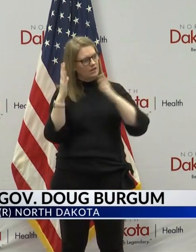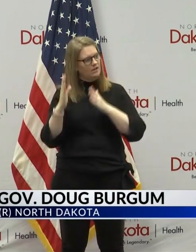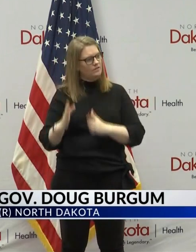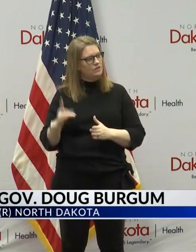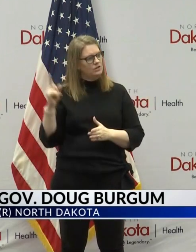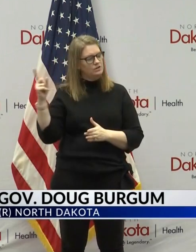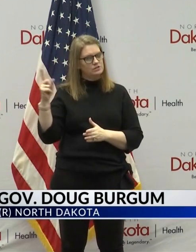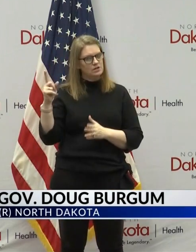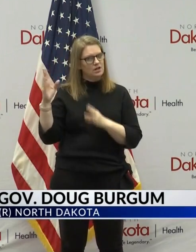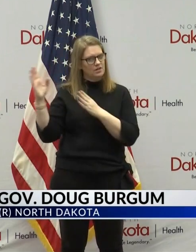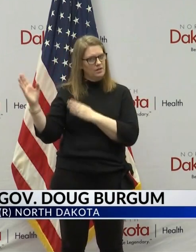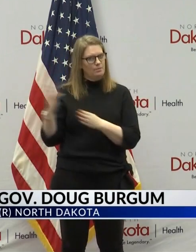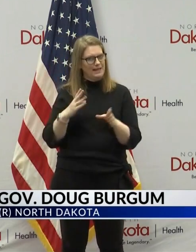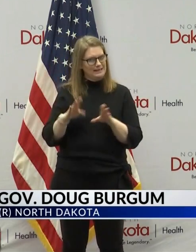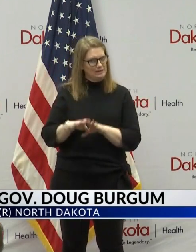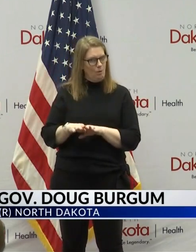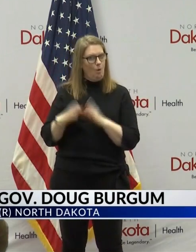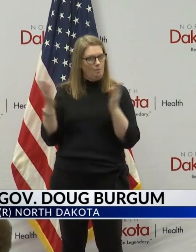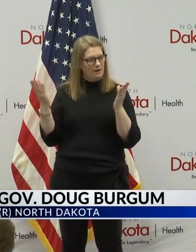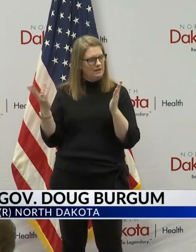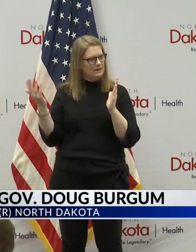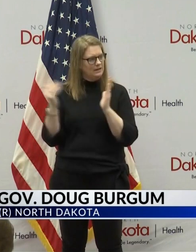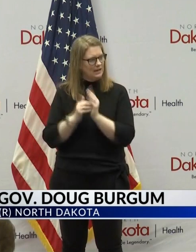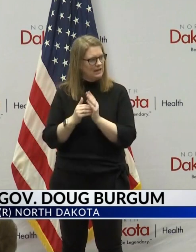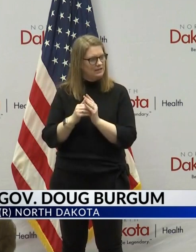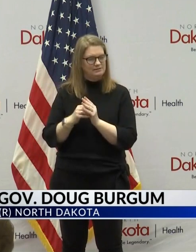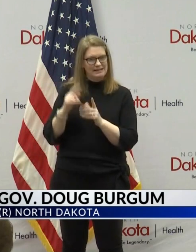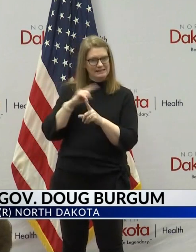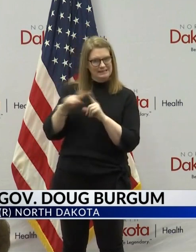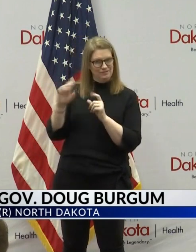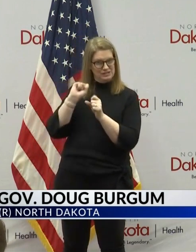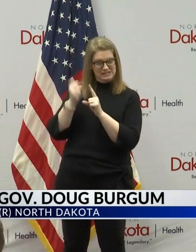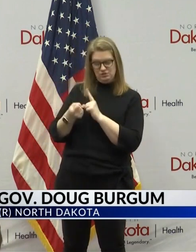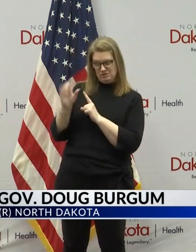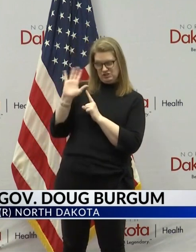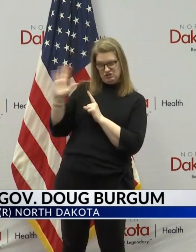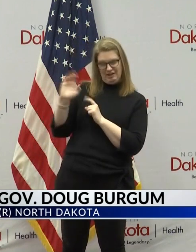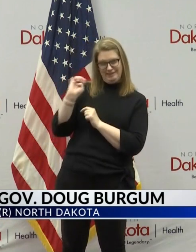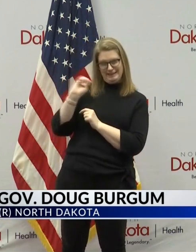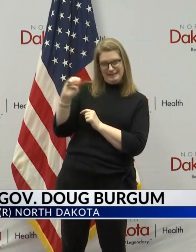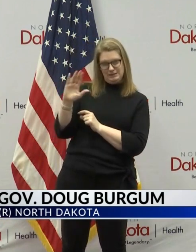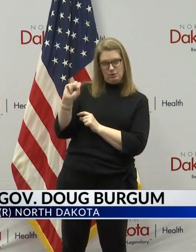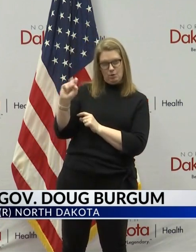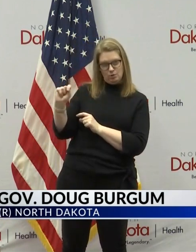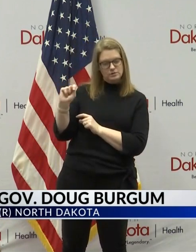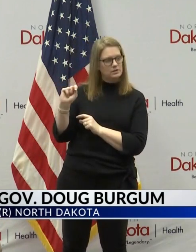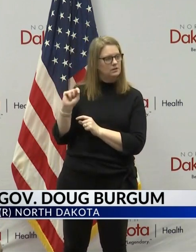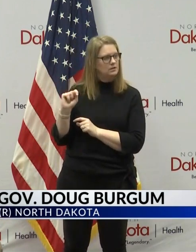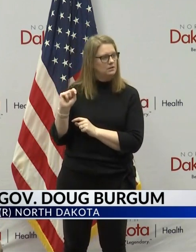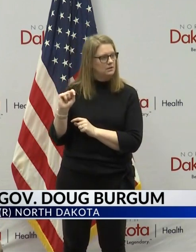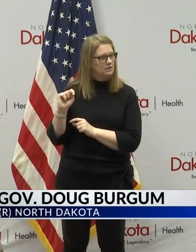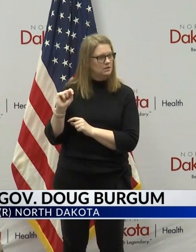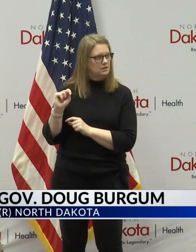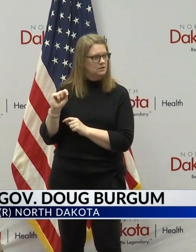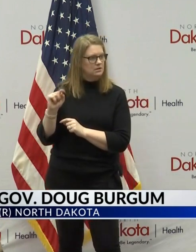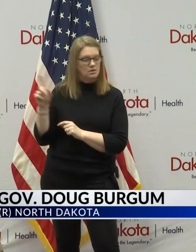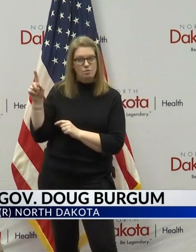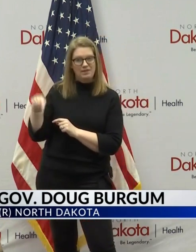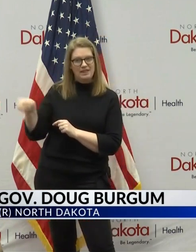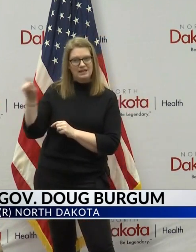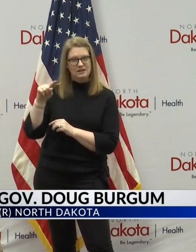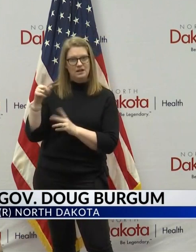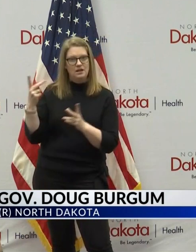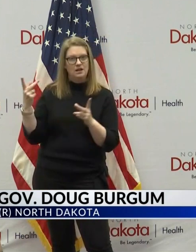to reopen their economies. Obviously, a different situation out there than here. When they say that the worst is behind